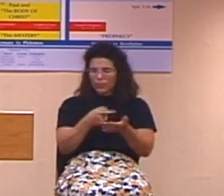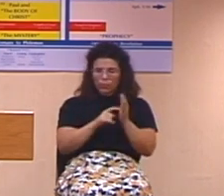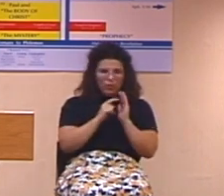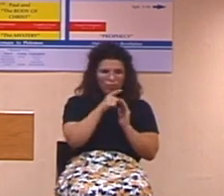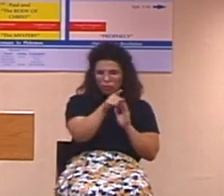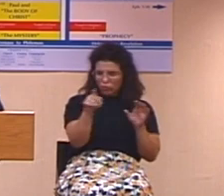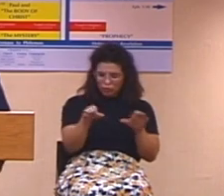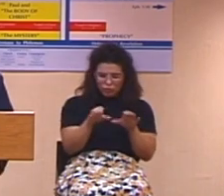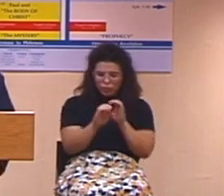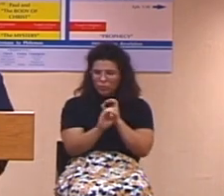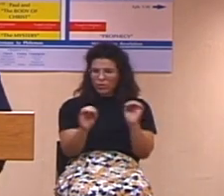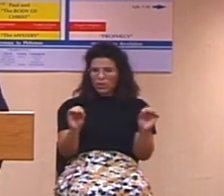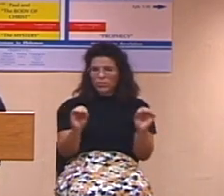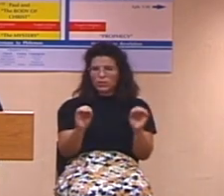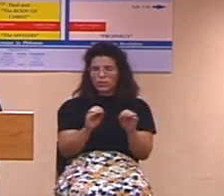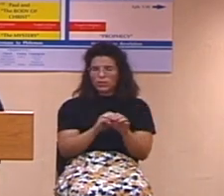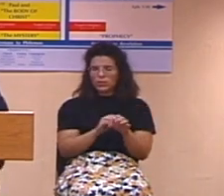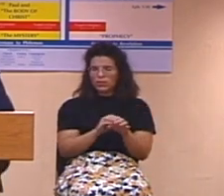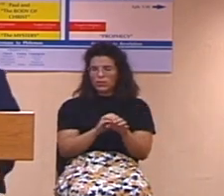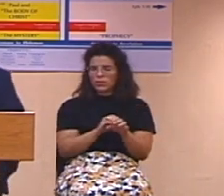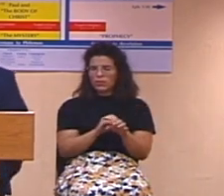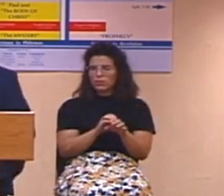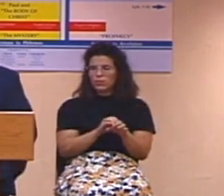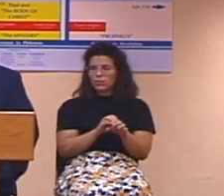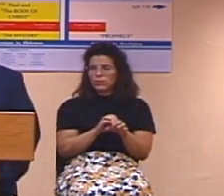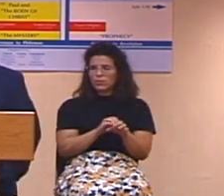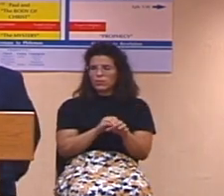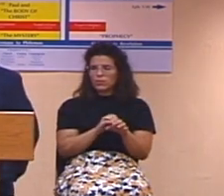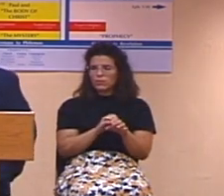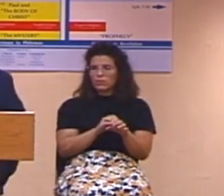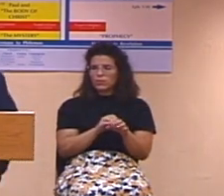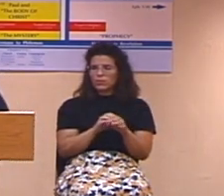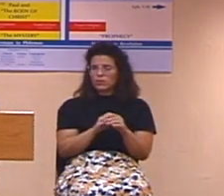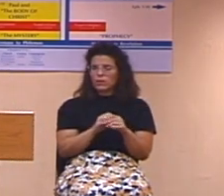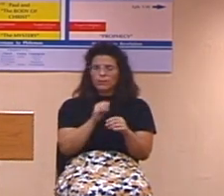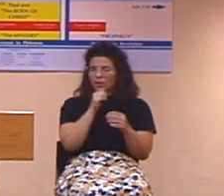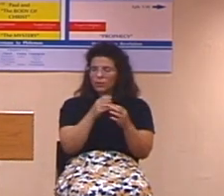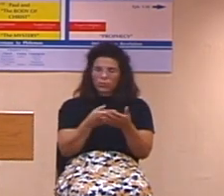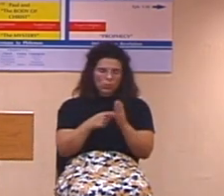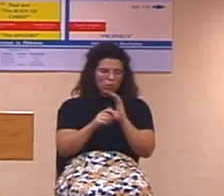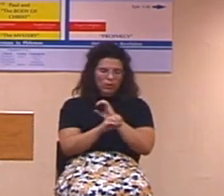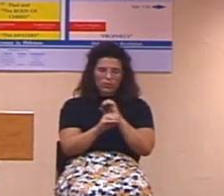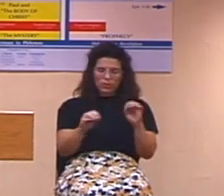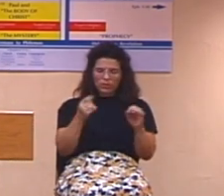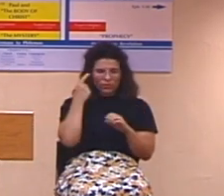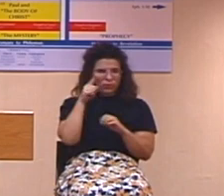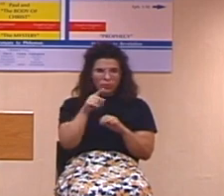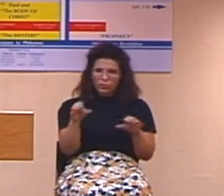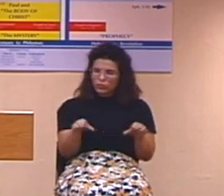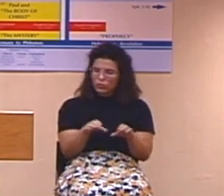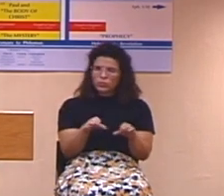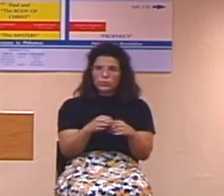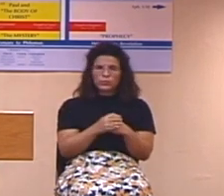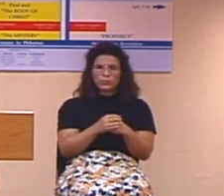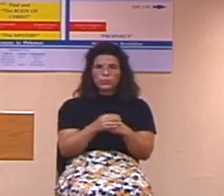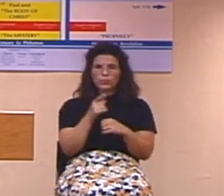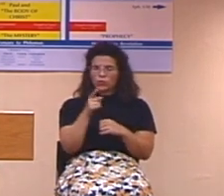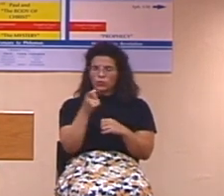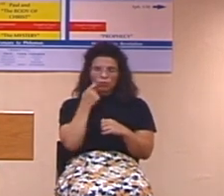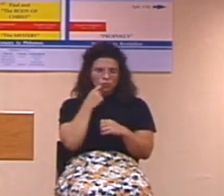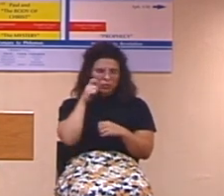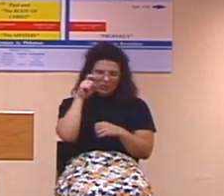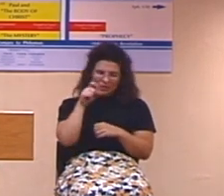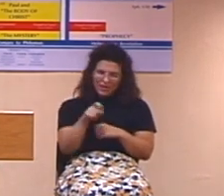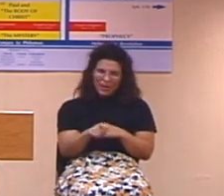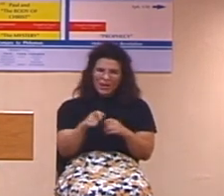do anything. Come on over to chapter. Well, you're still in 3. Look, I'm not going to require anything for you to do. You just have